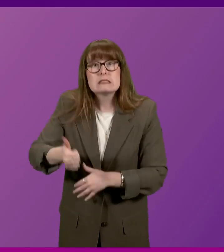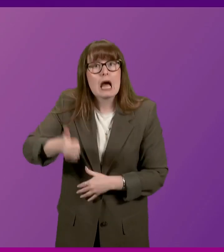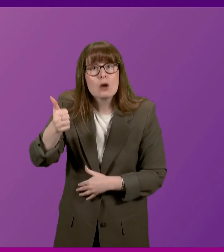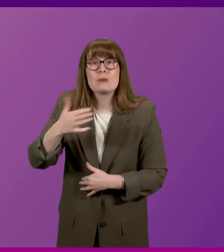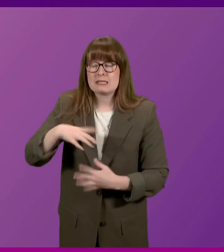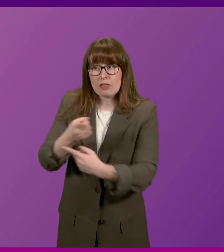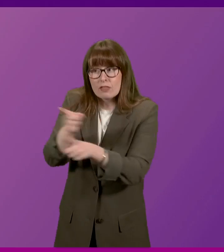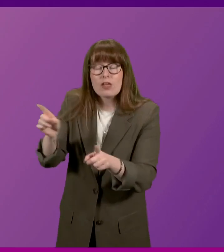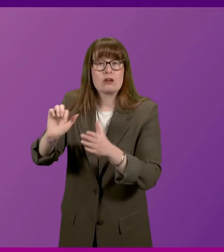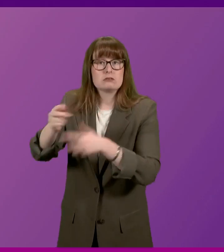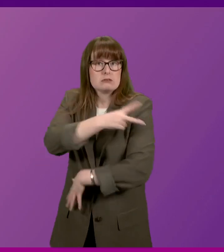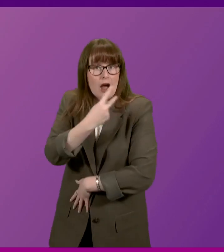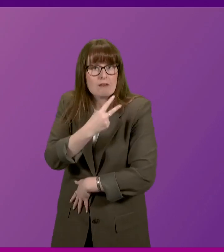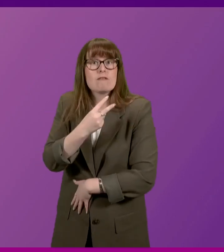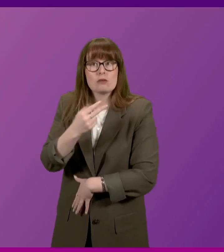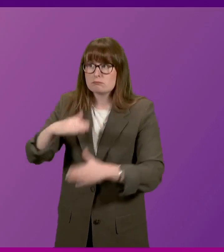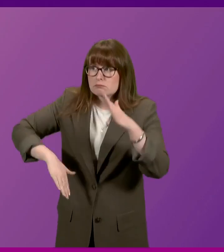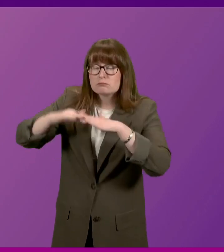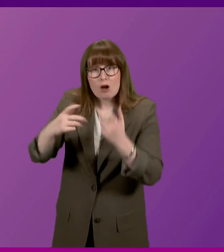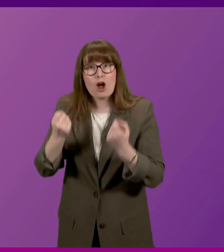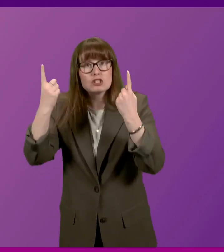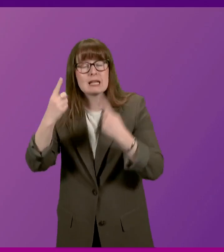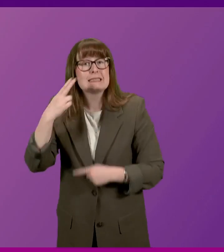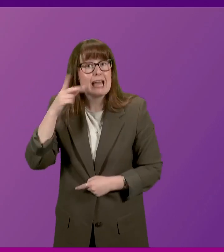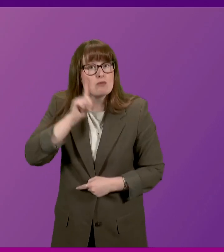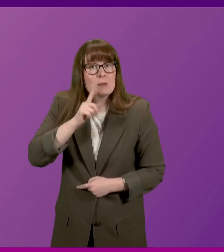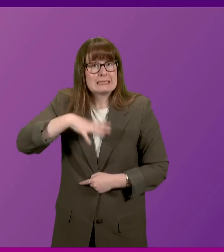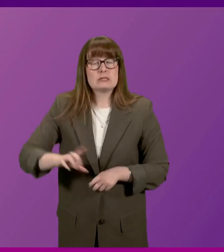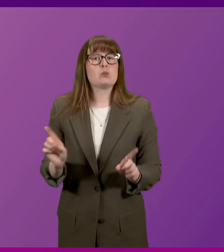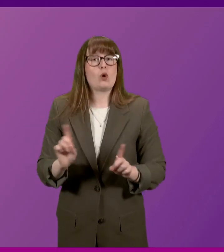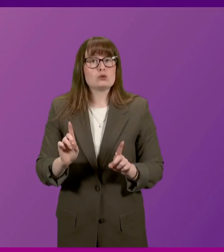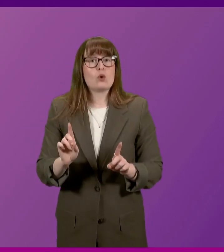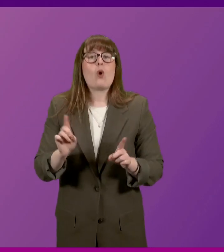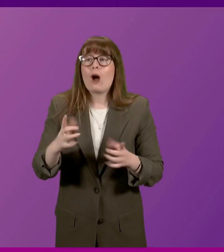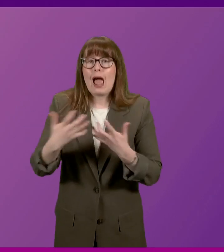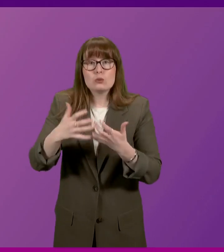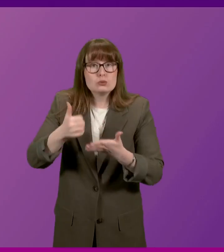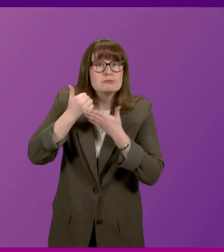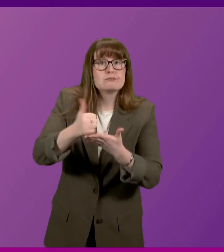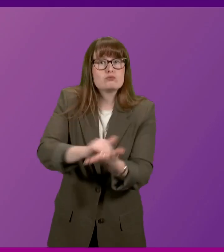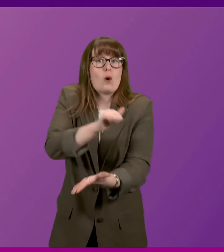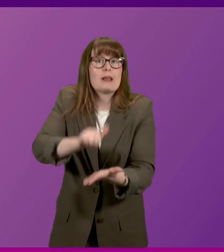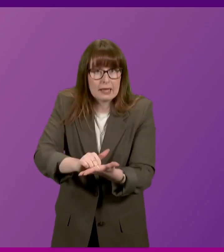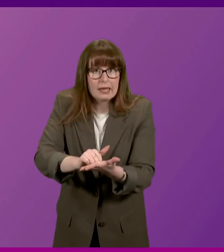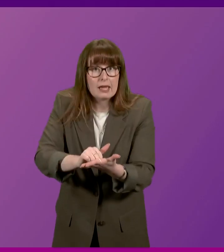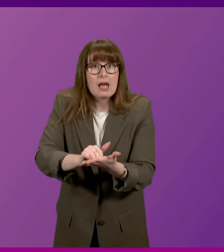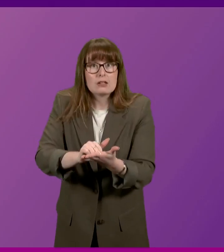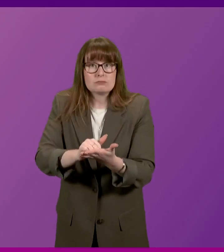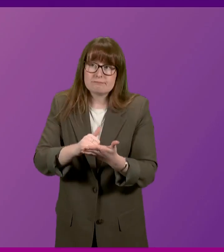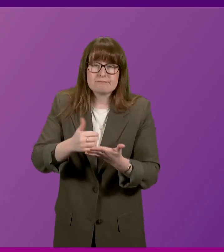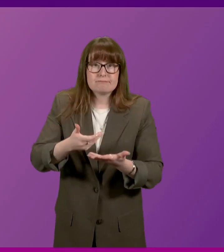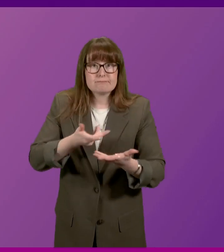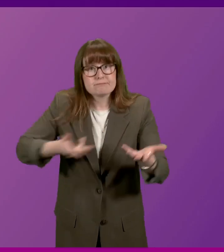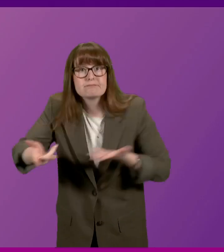working in that mainstream or universal service understand what the needs of deaf women are, or at least how to get the support that they need to provide that support